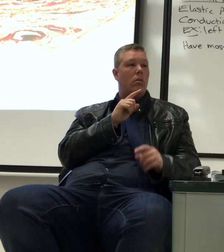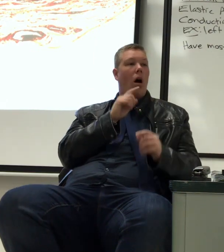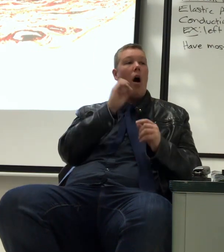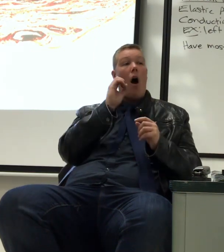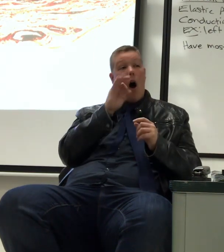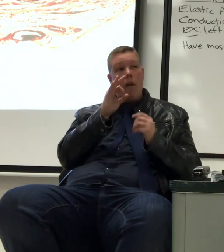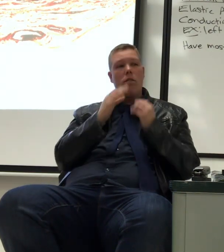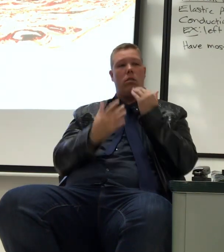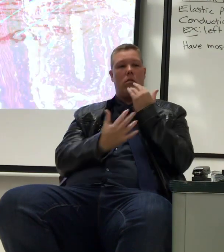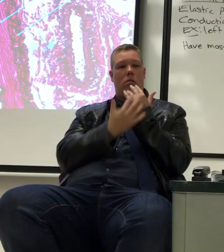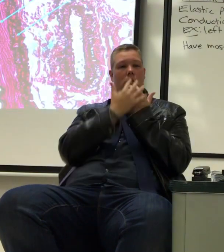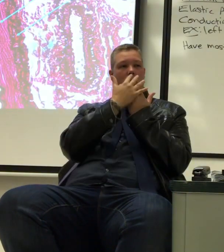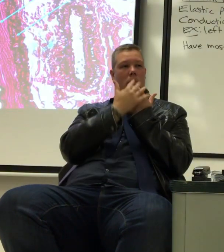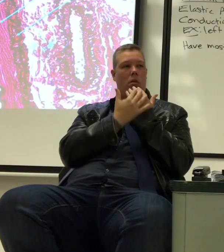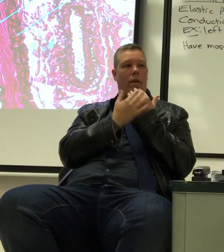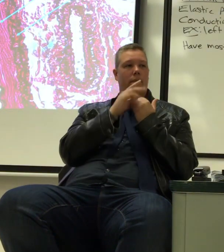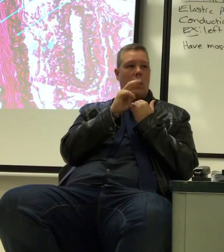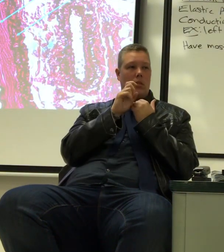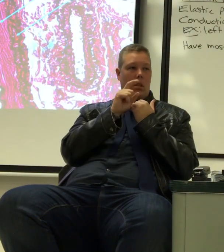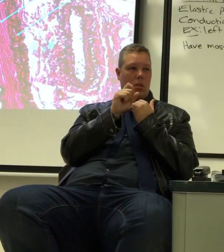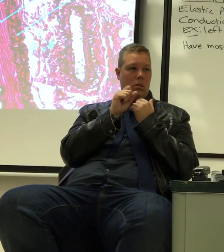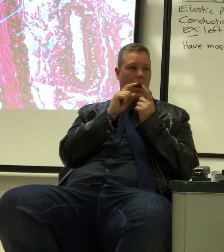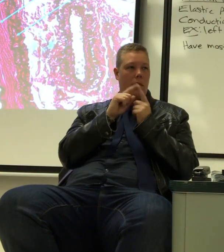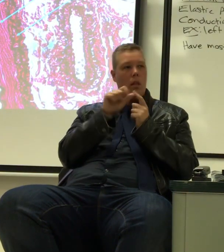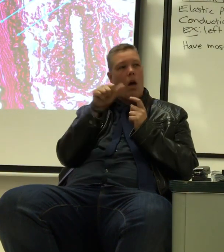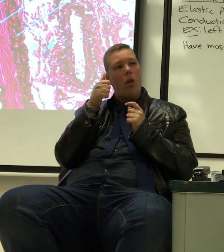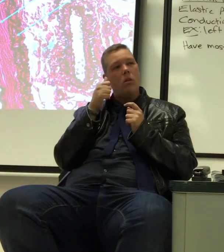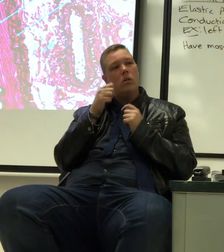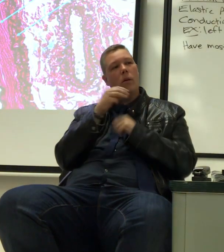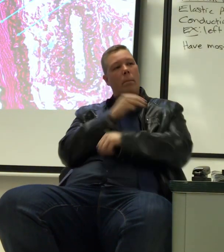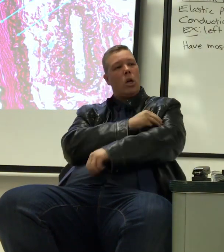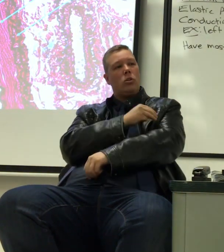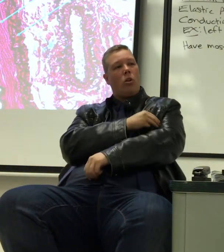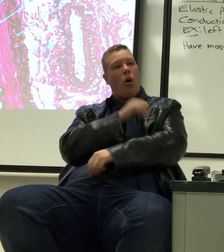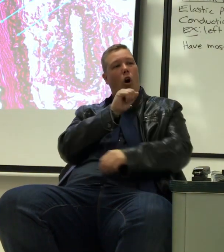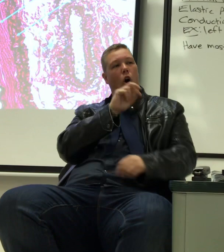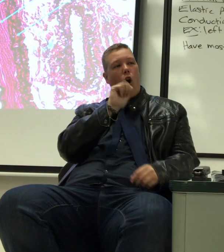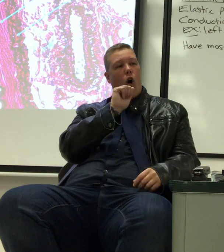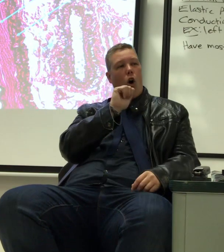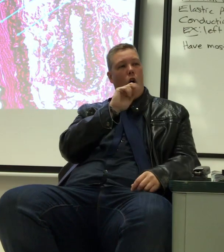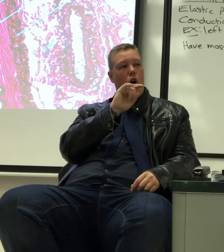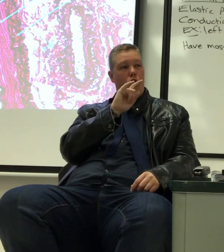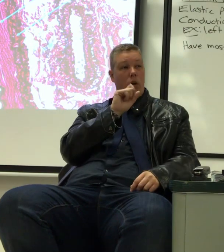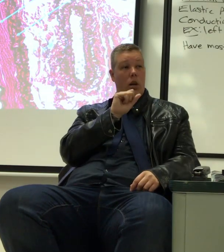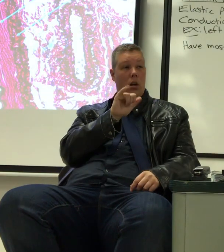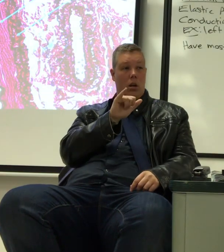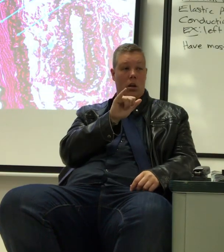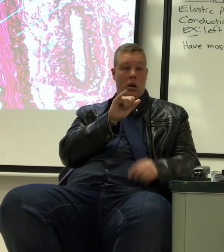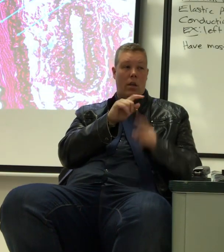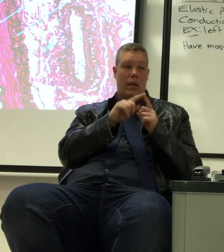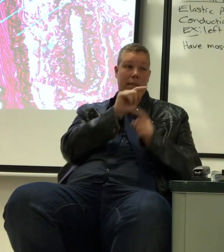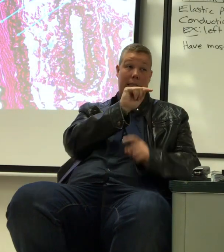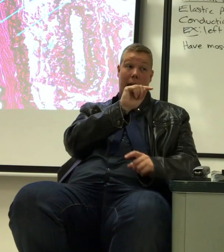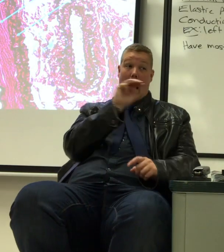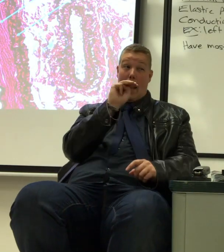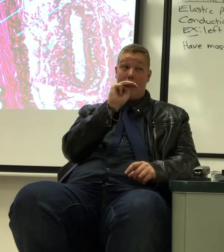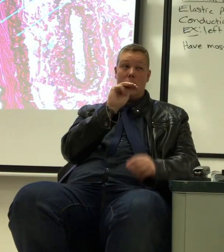The next artery, the muscular artery shown here. The muscular arteries, the TM is more